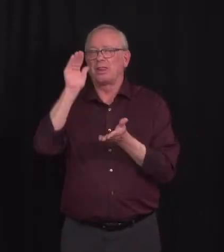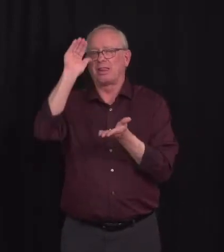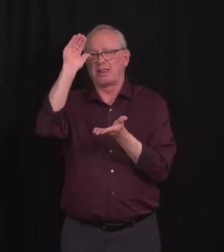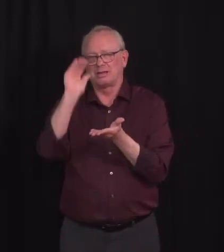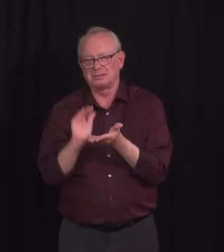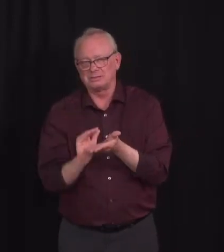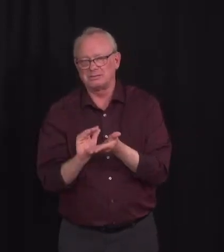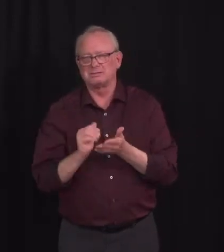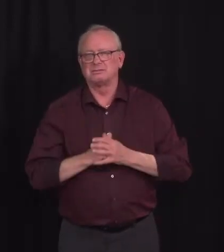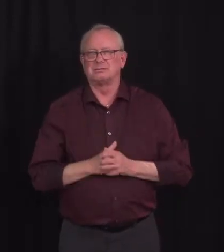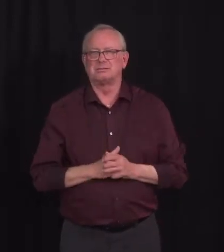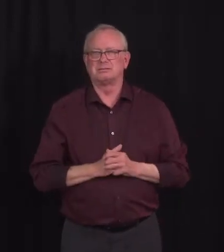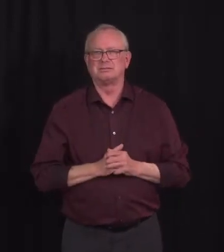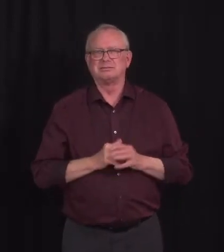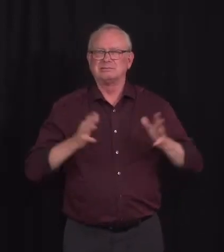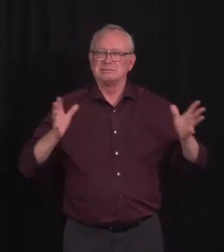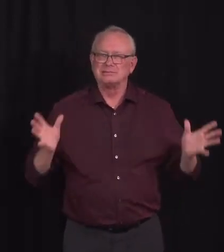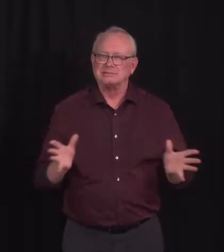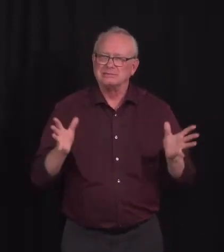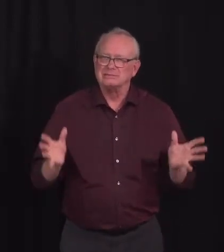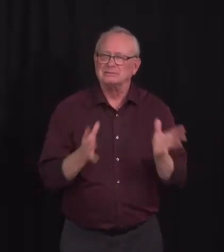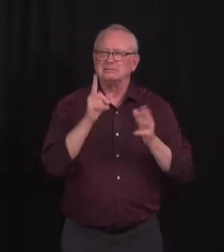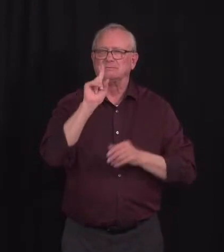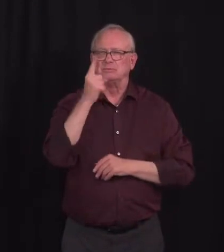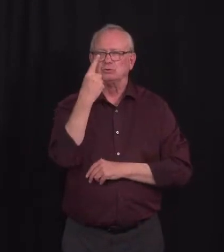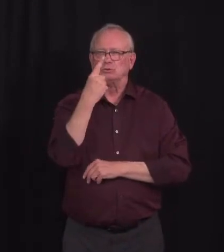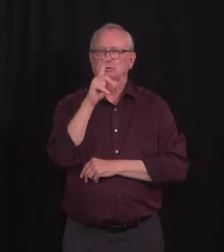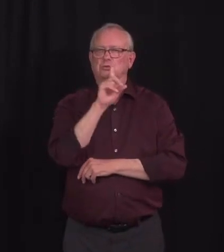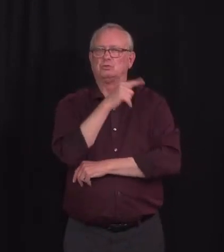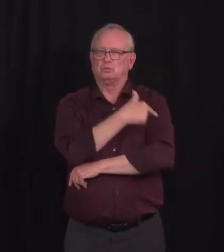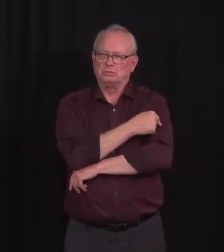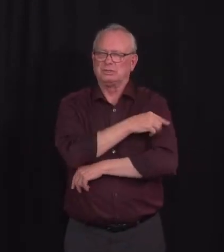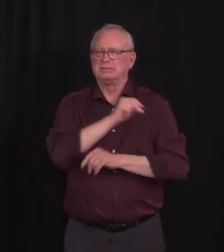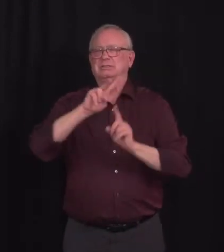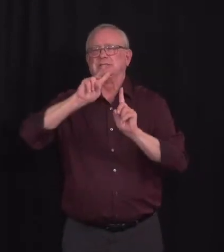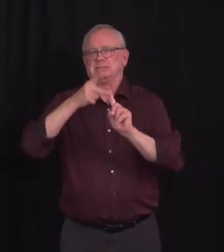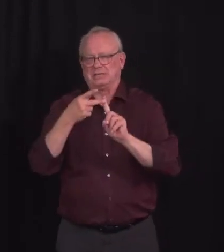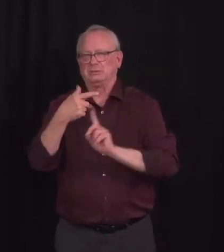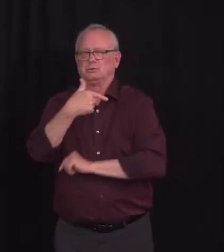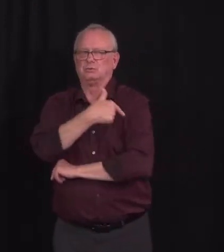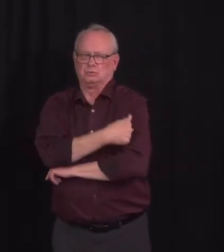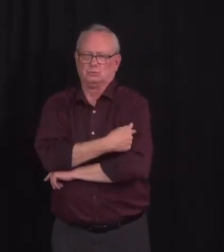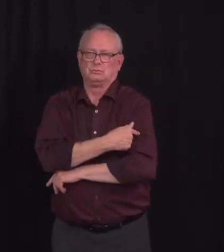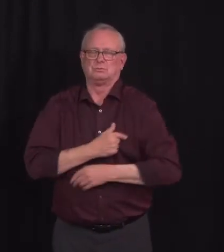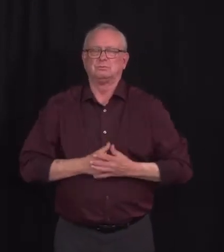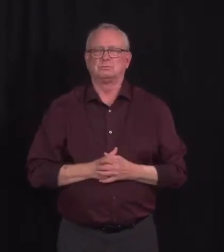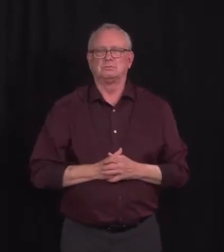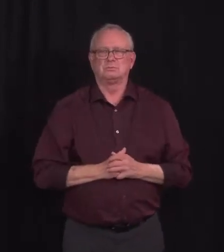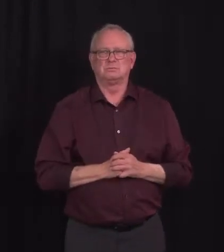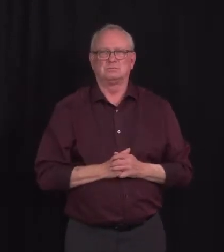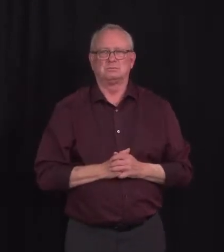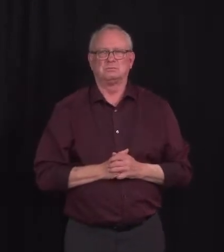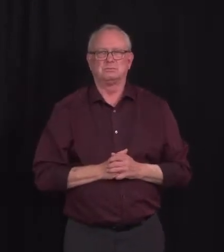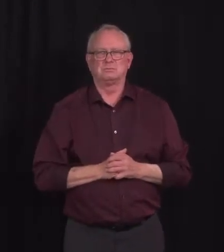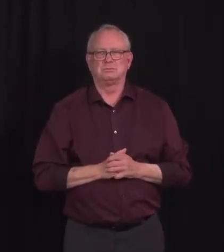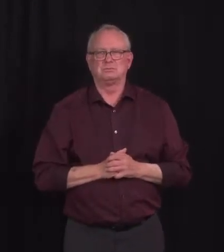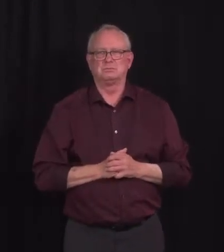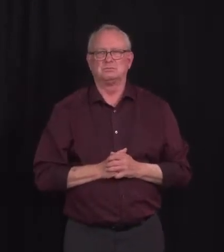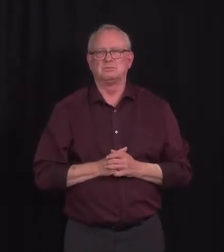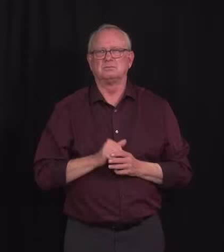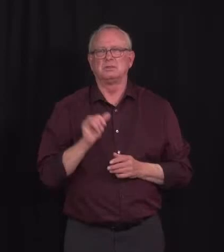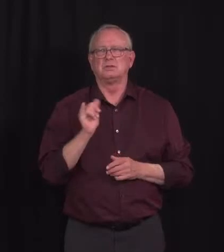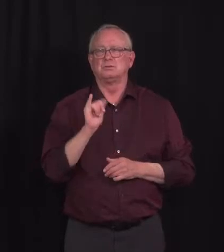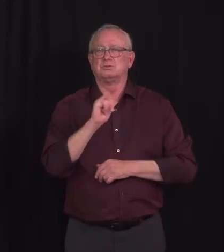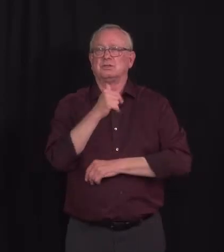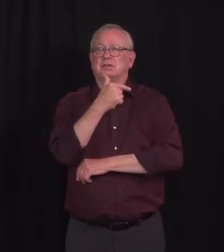doses. Our data also clearly show that vaccines are effective against the most common variants circulating